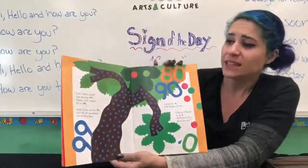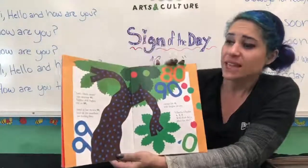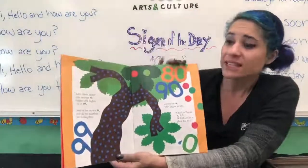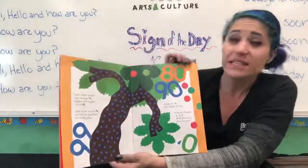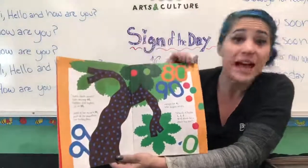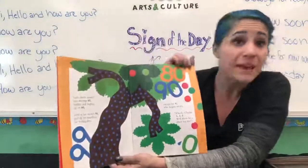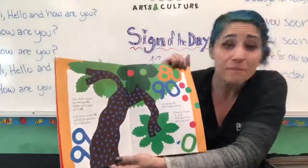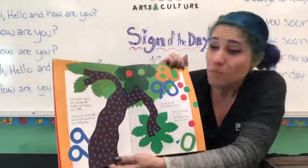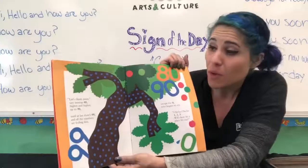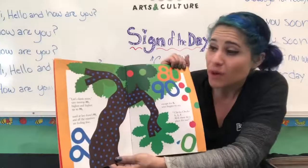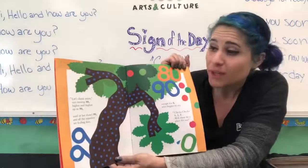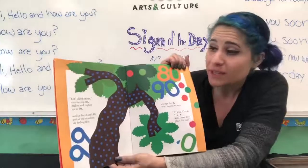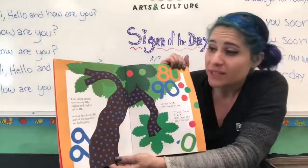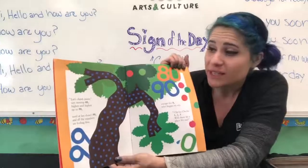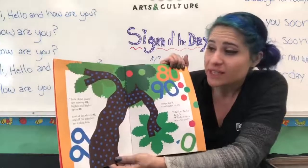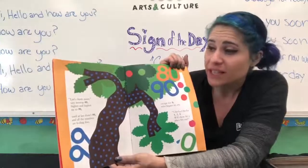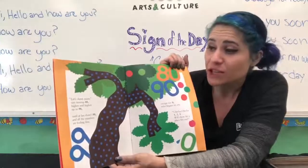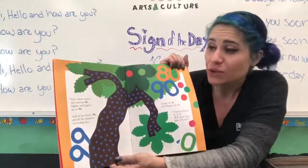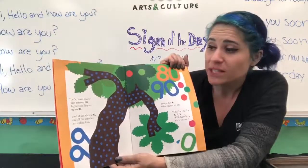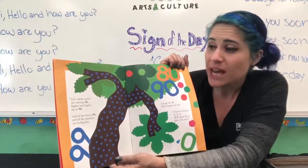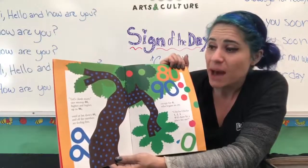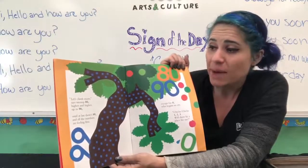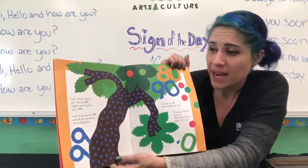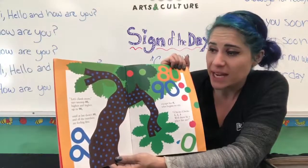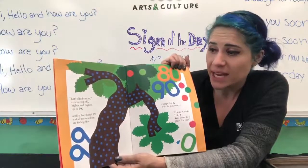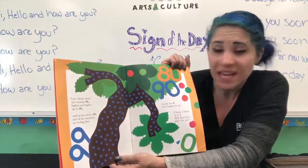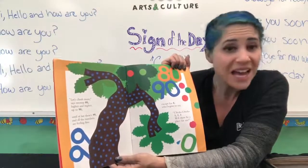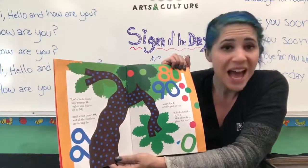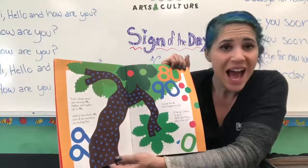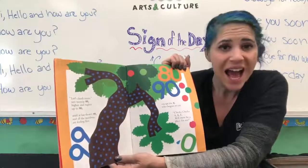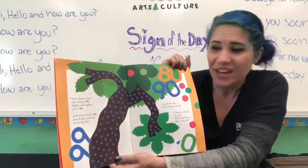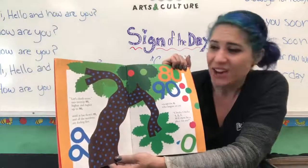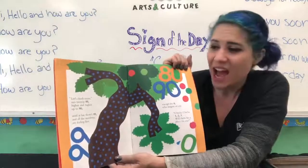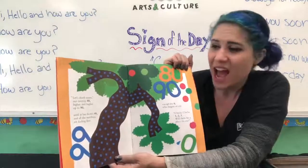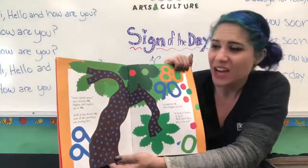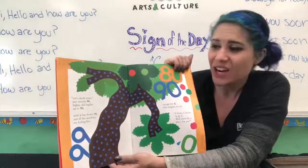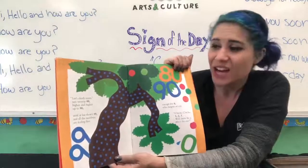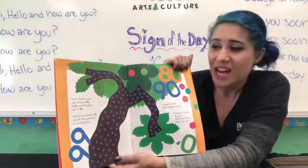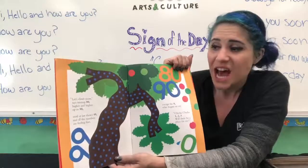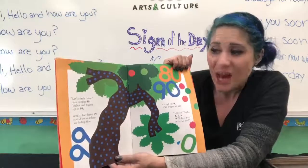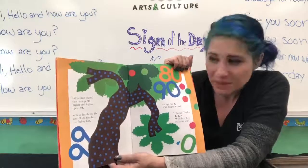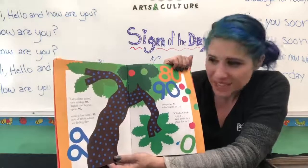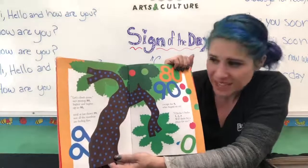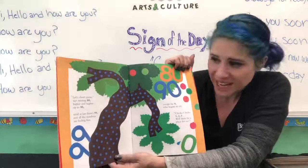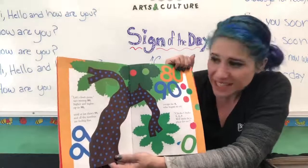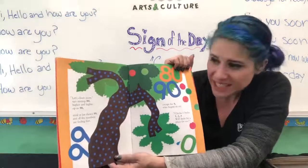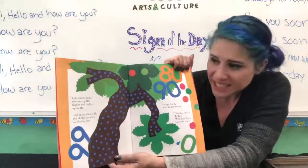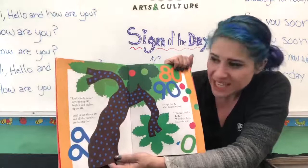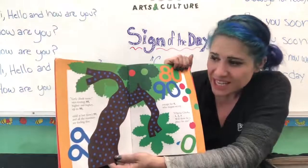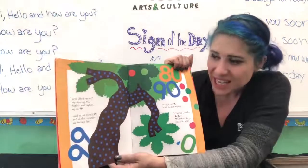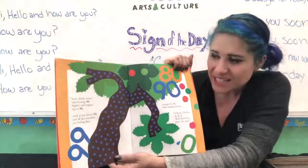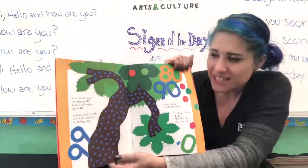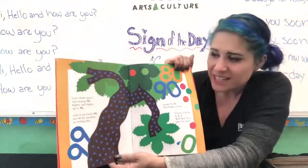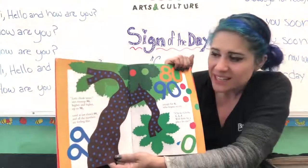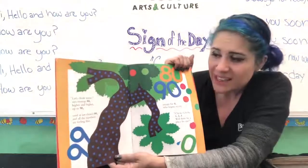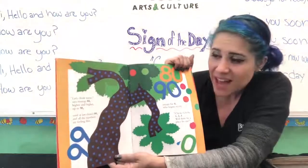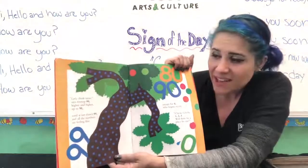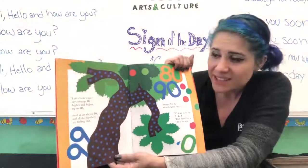Let's climb more, say treetop 80, higher, higher, up to 90, until at last